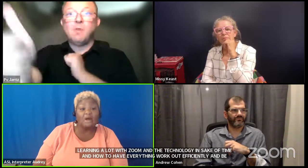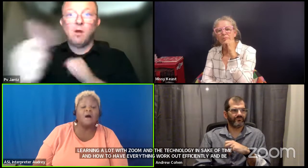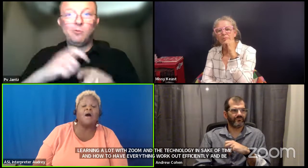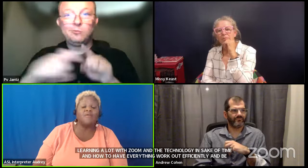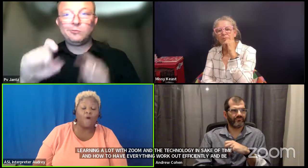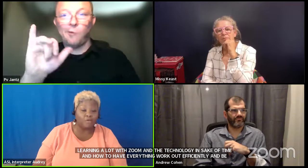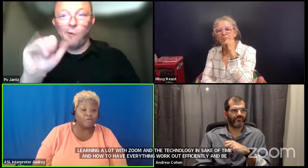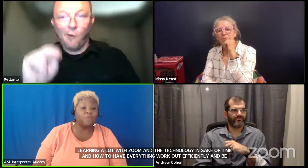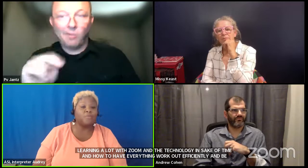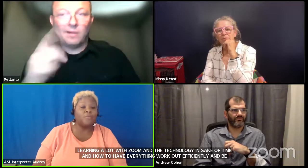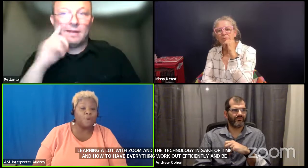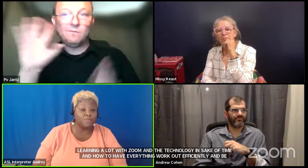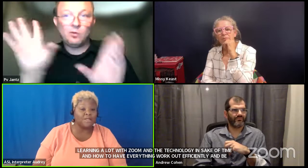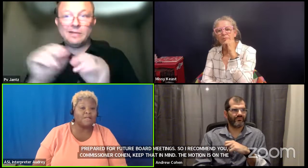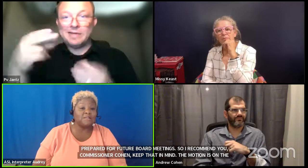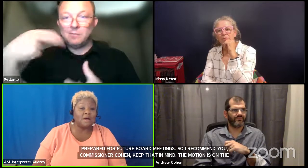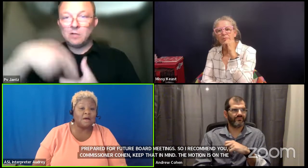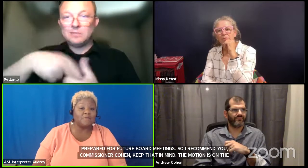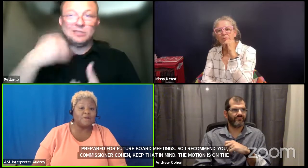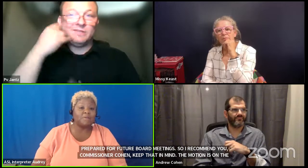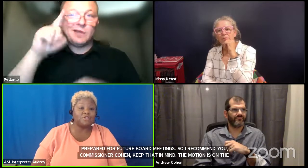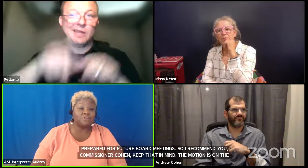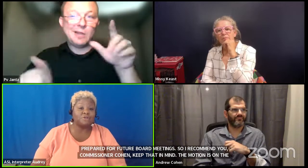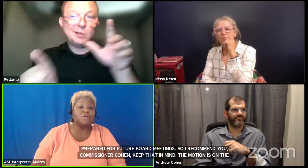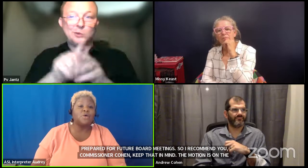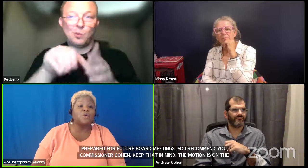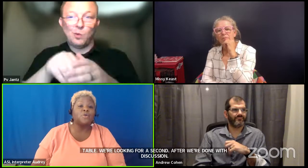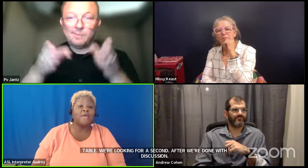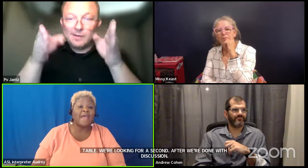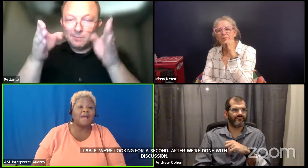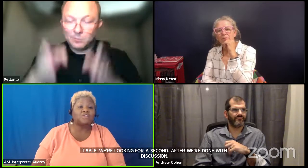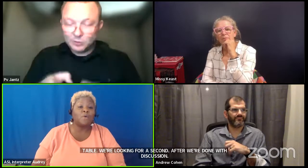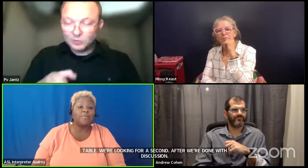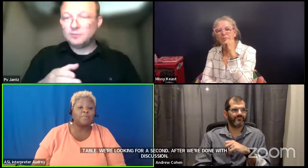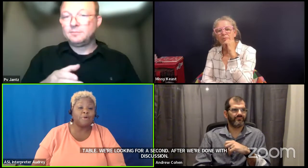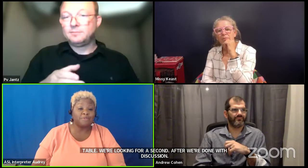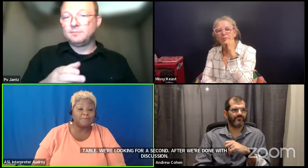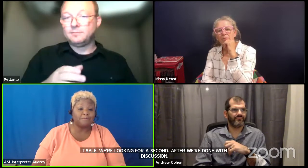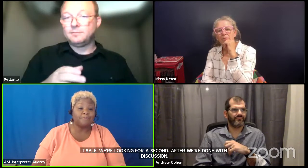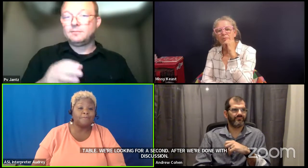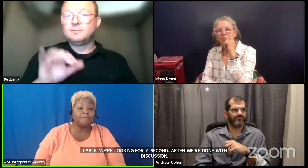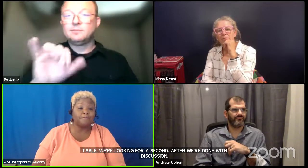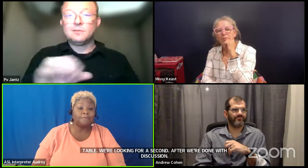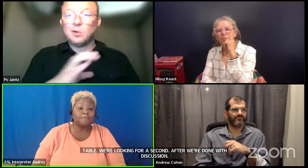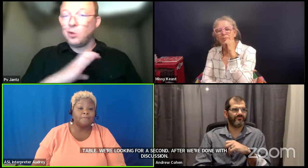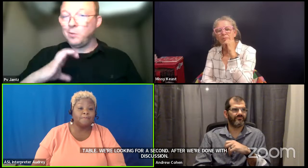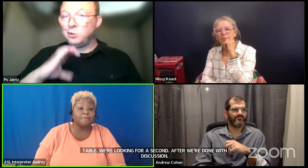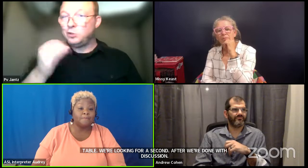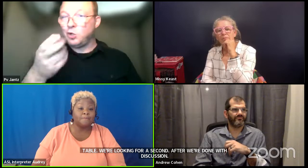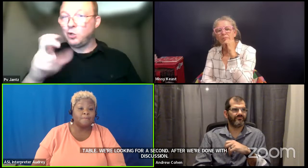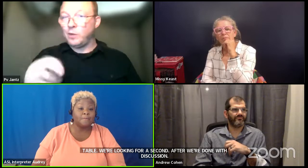option of offering remote for commissioners who can't show up in person.